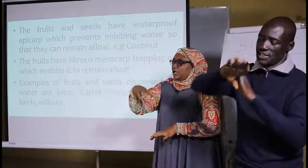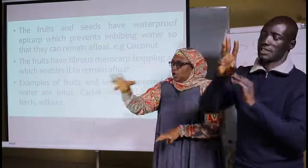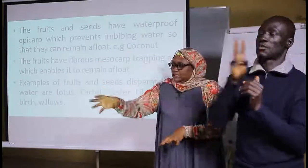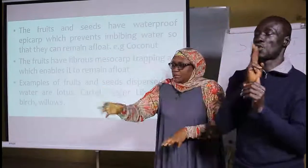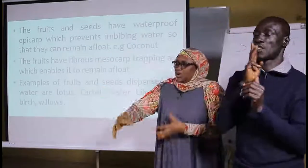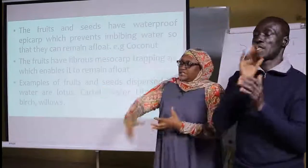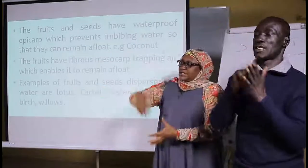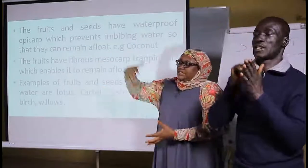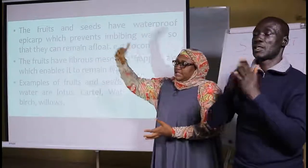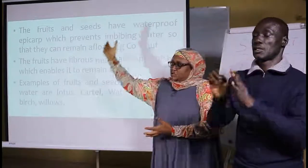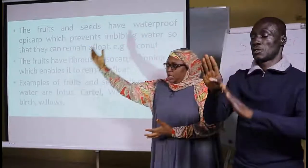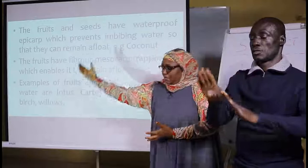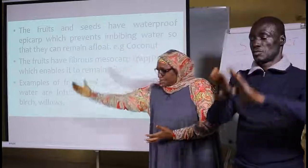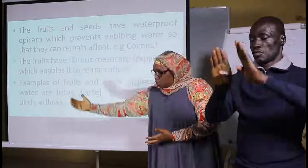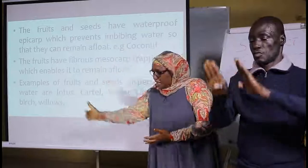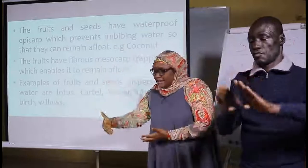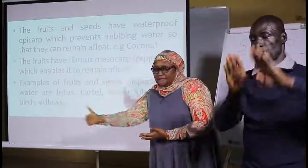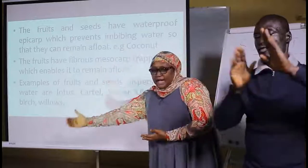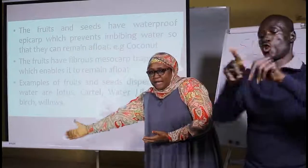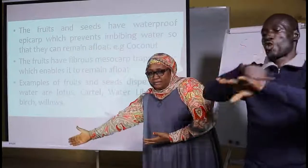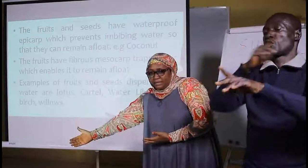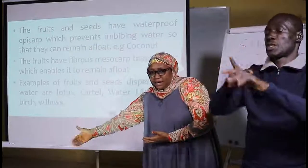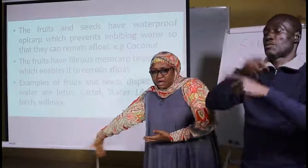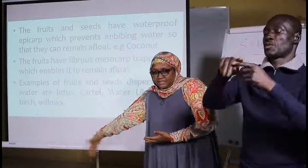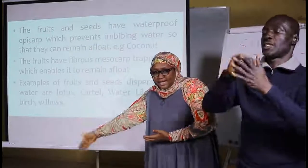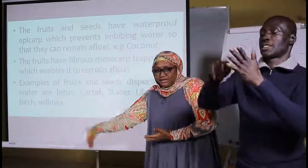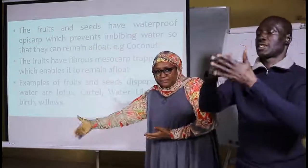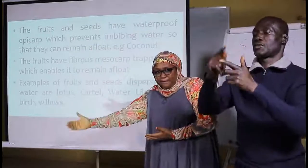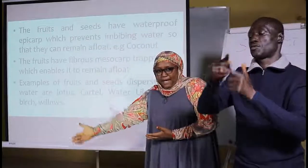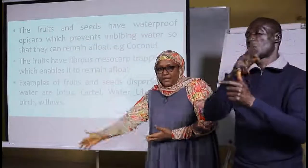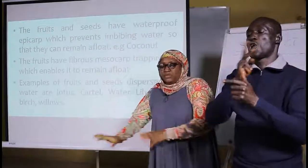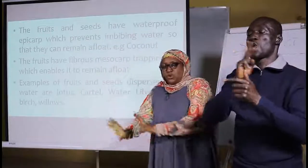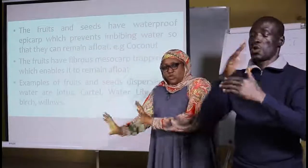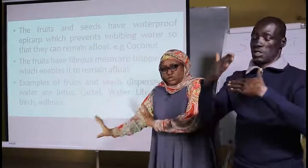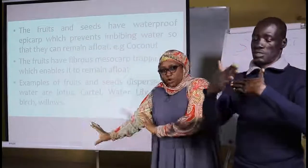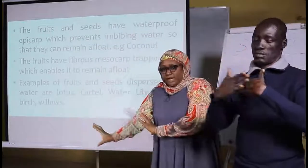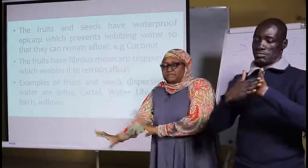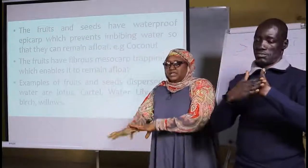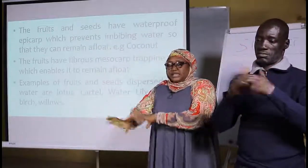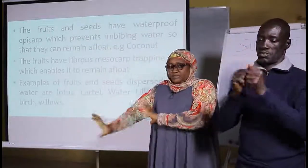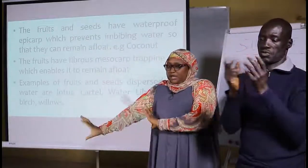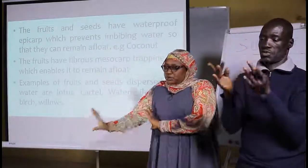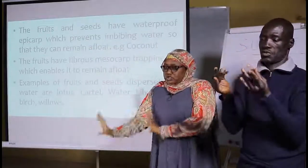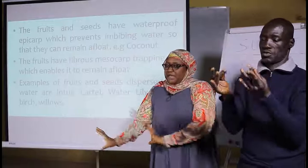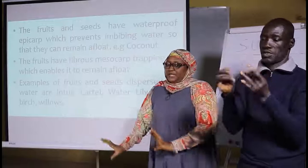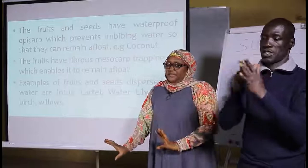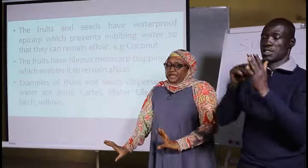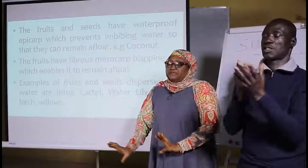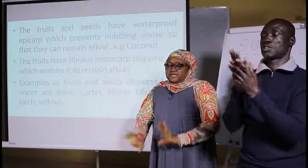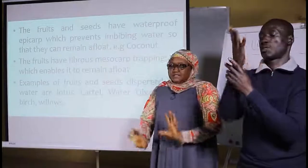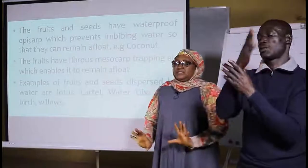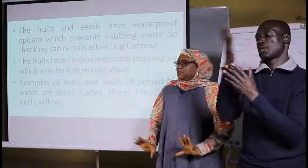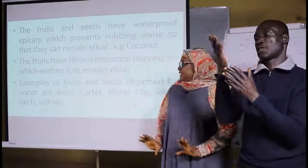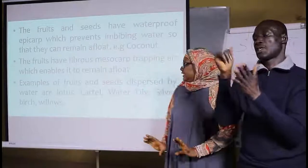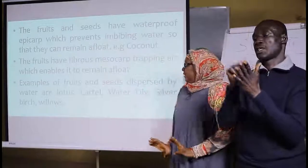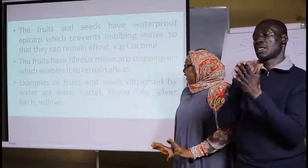a very long time. When it gets to a particular river river bank with soil, it can be able to germinate there.